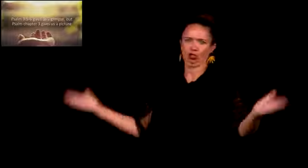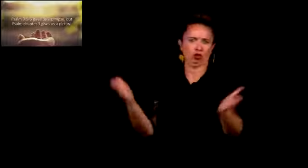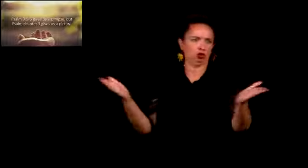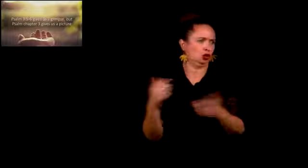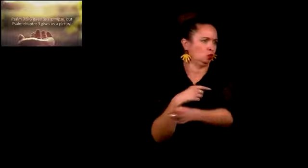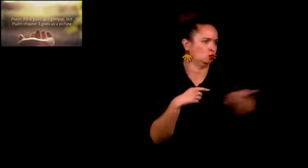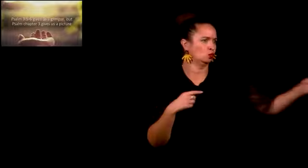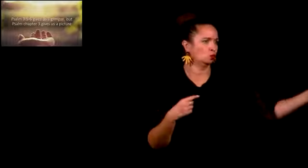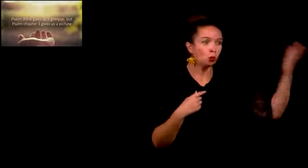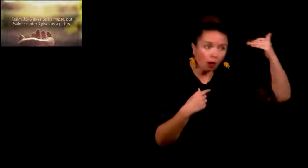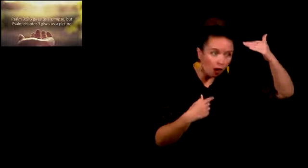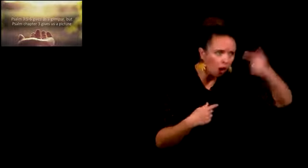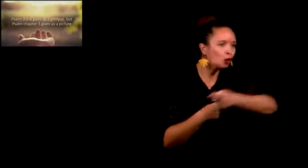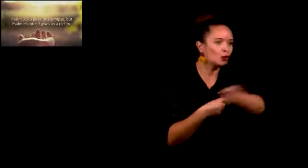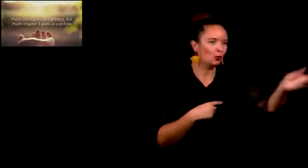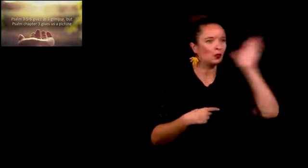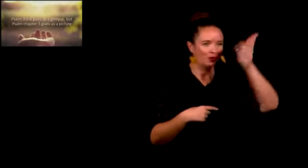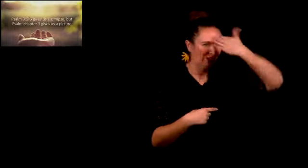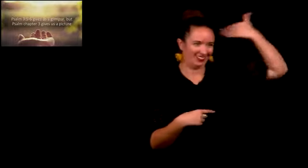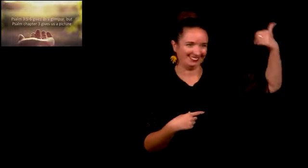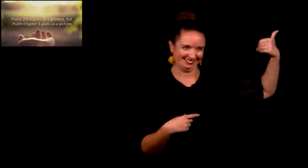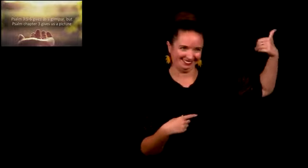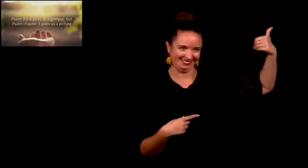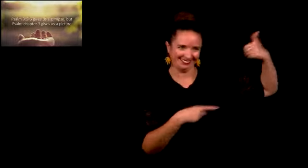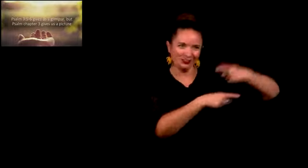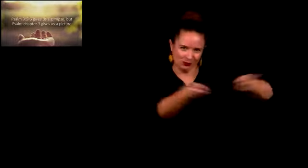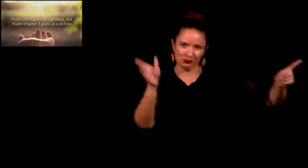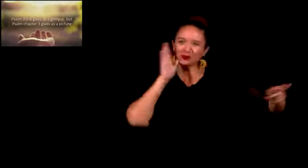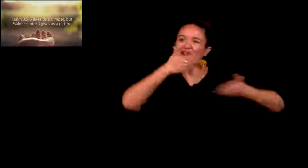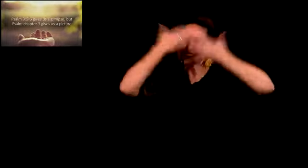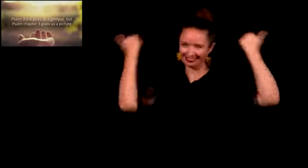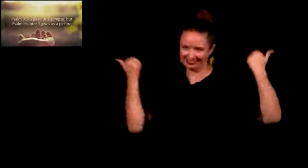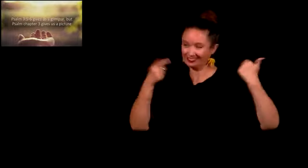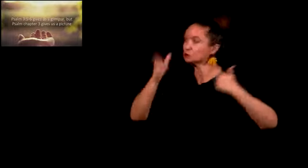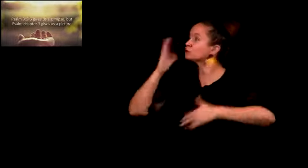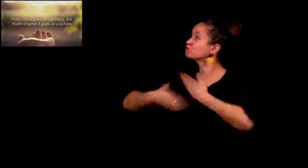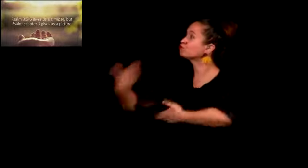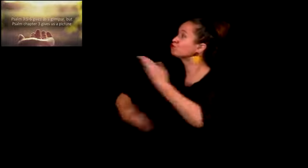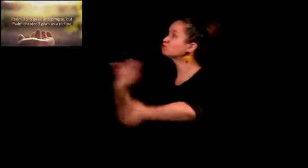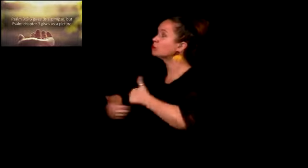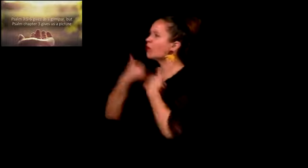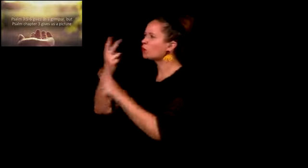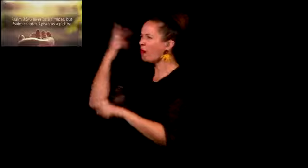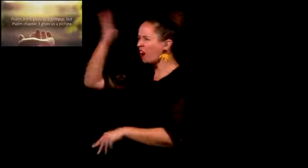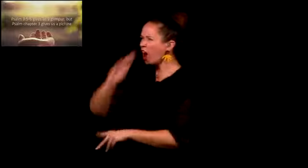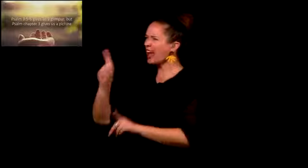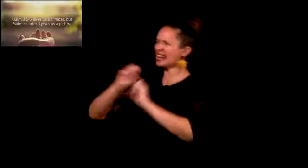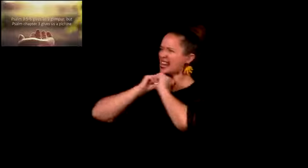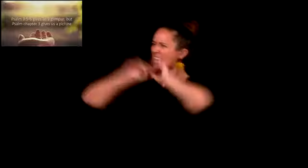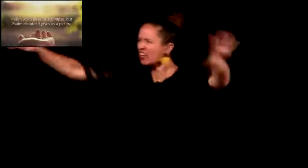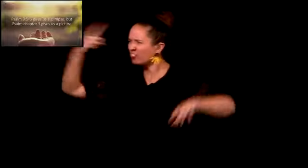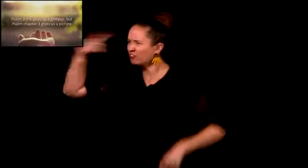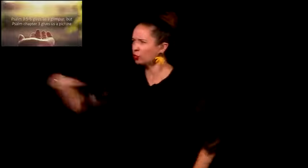you to go ahead and put that down and sign it out so you can forget about it and keep moving on with your